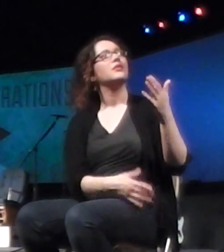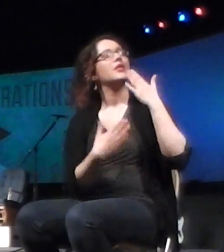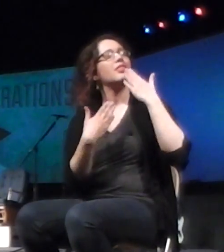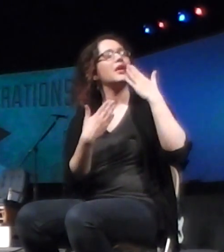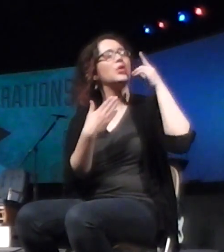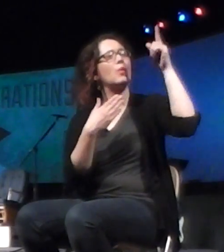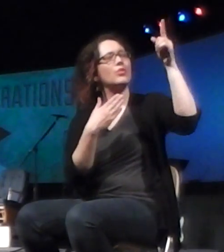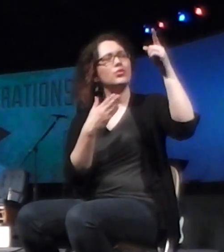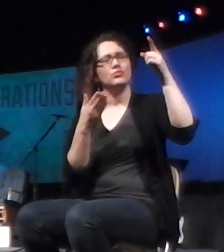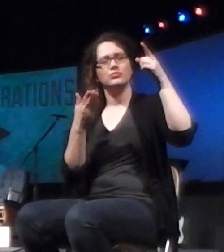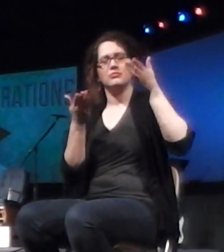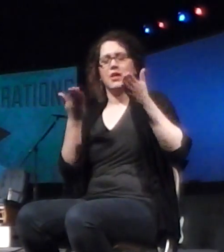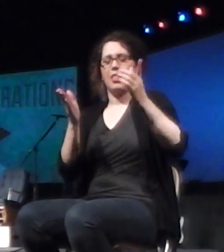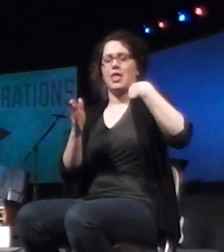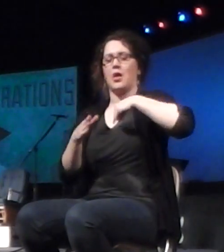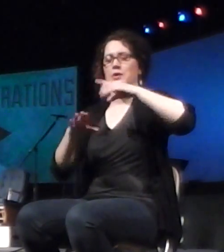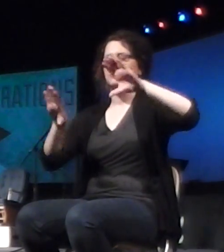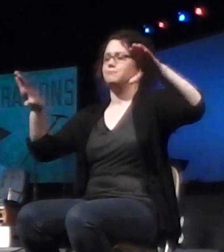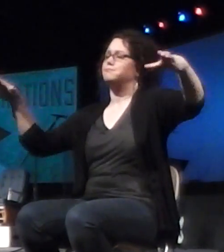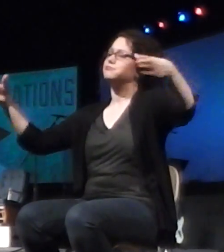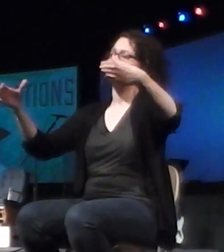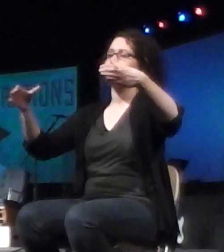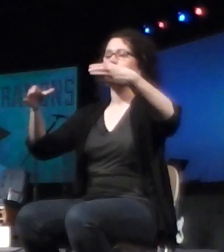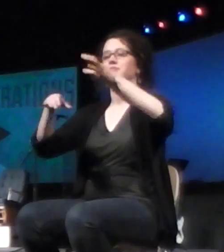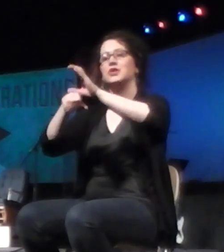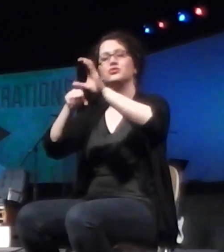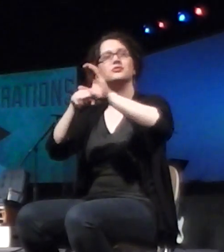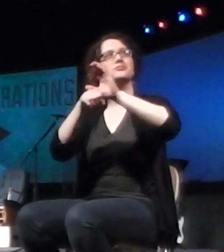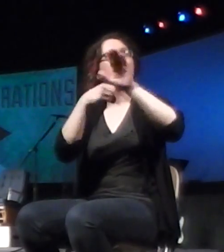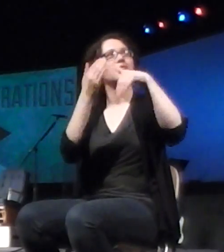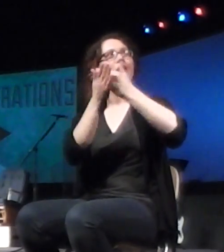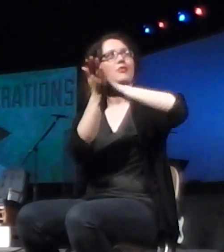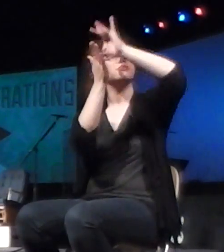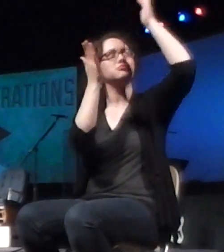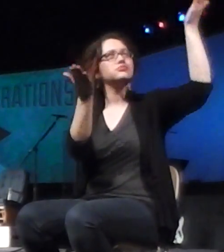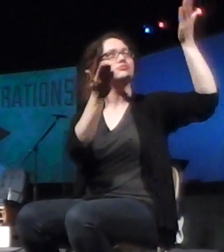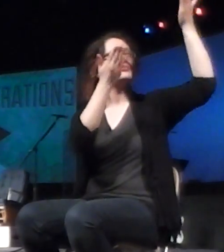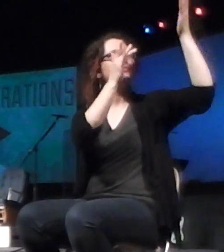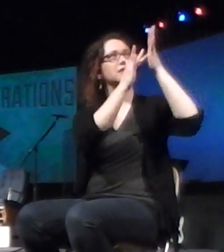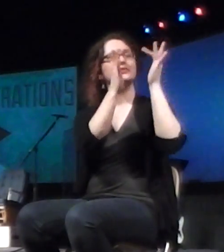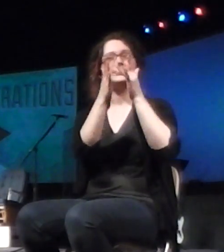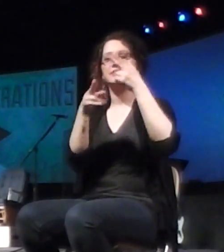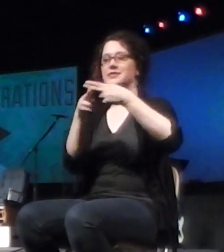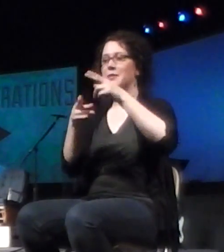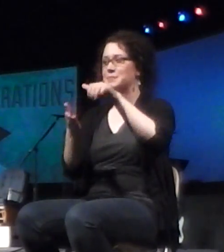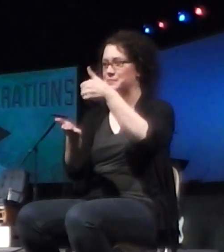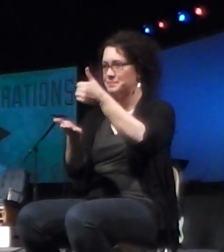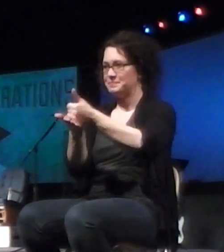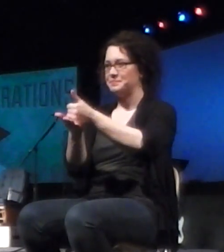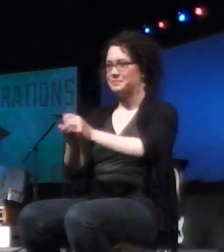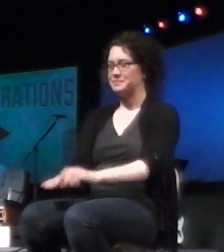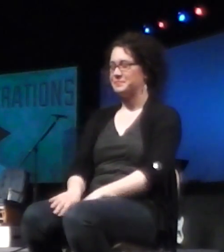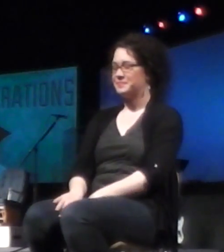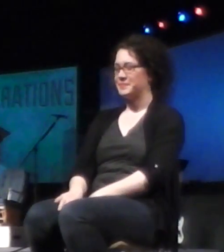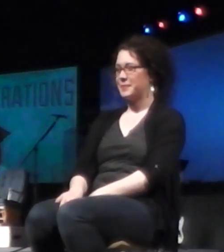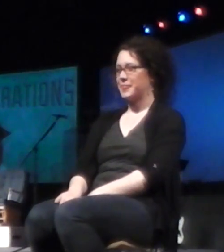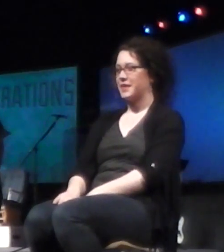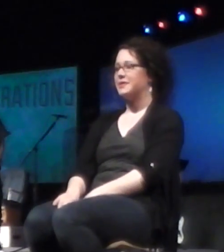the church together. And it's all for your glory, God. It's in Jesus' name we all said. Amen.